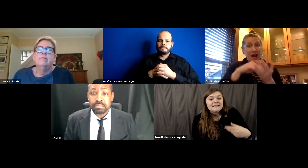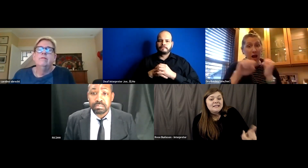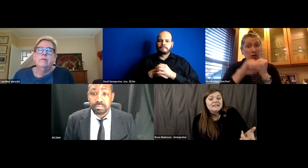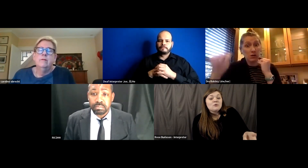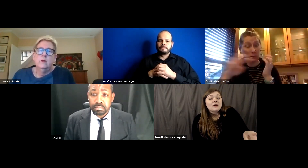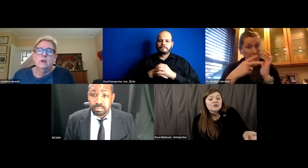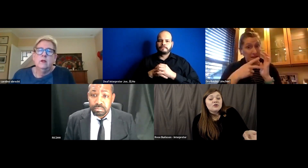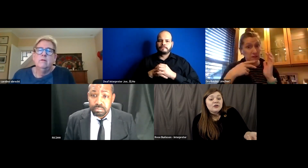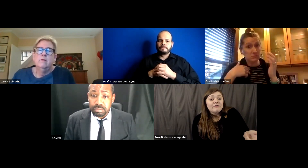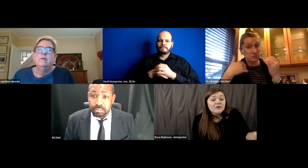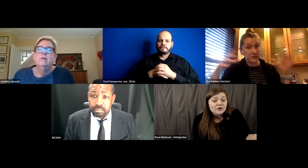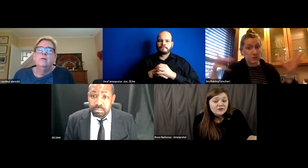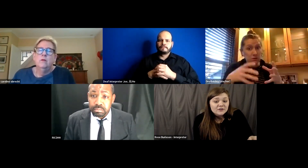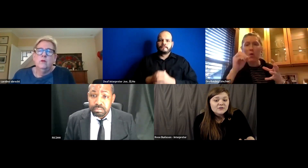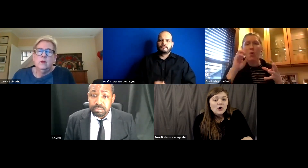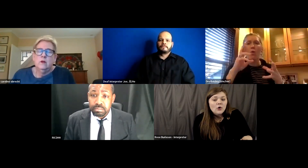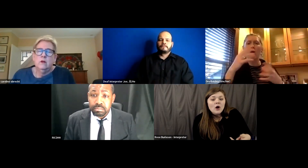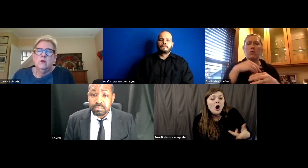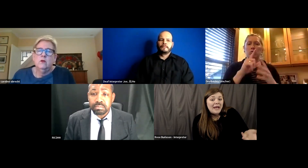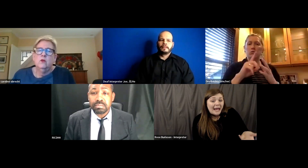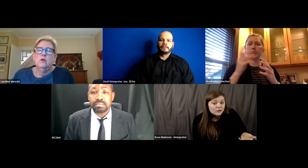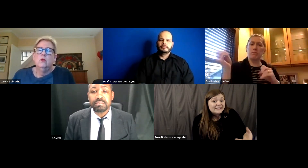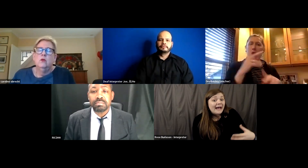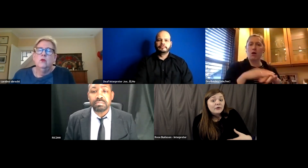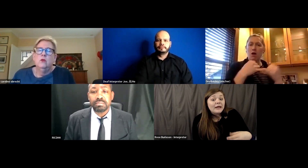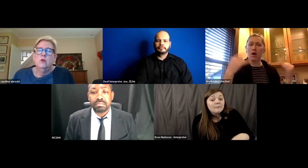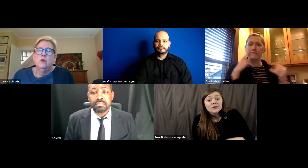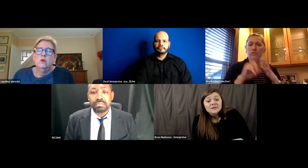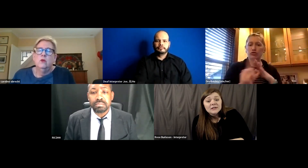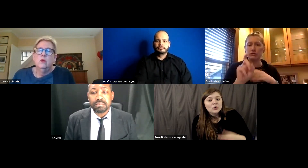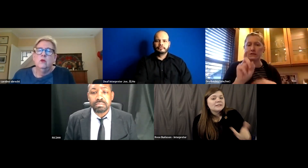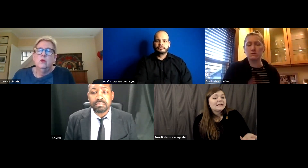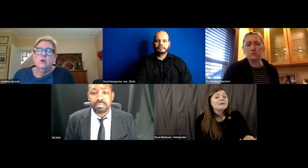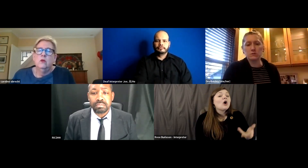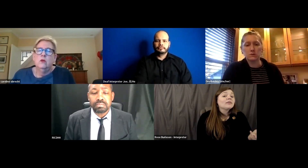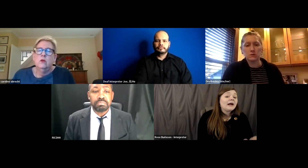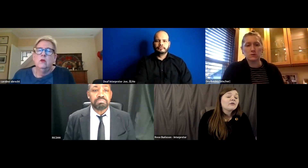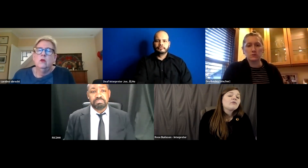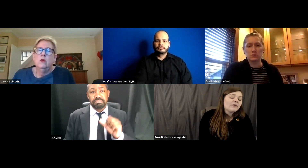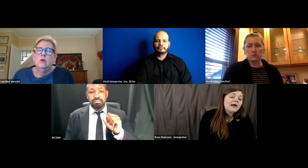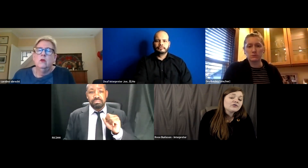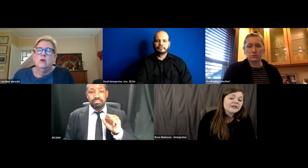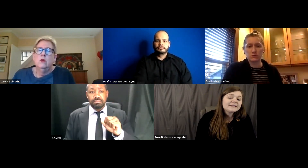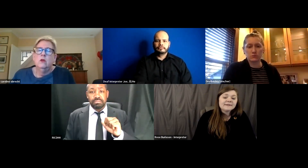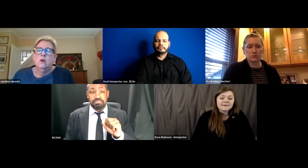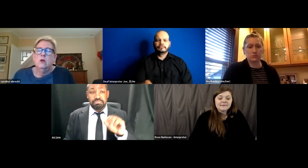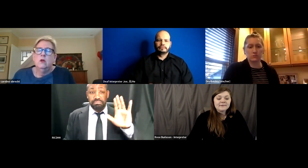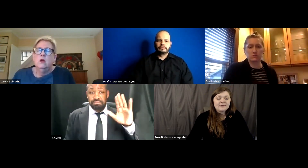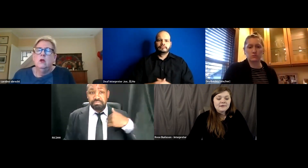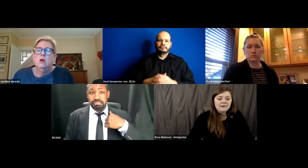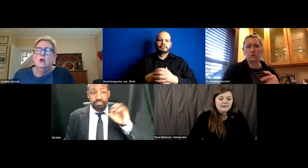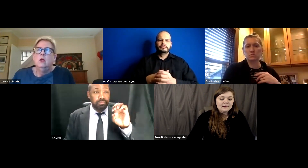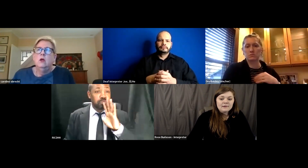that extending till March 31st. So are we able to gather in person, or is it going to be online for that retreat?